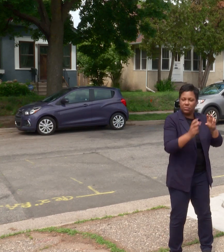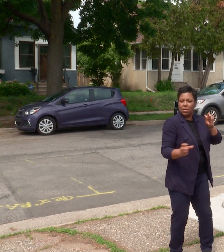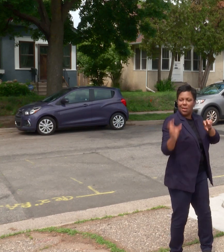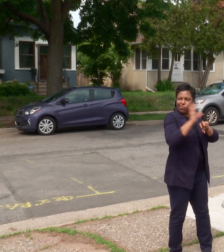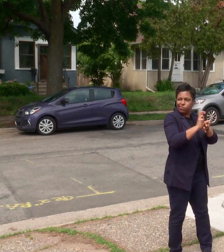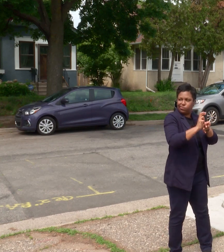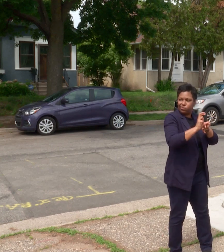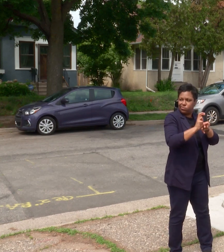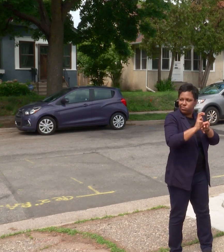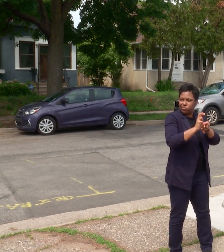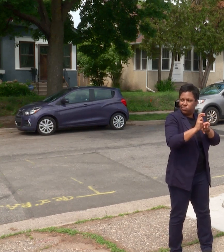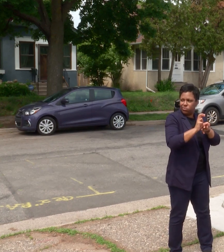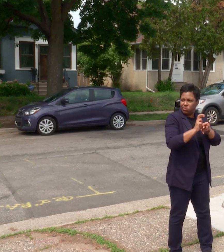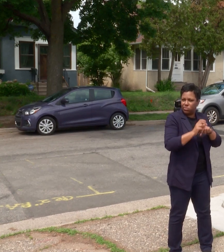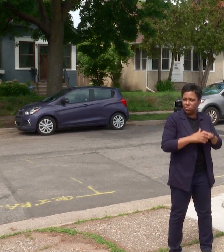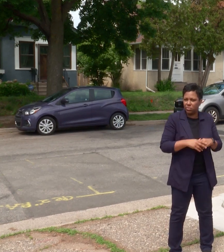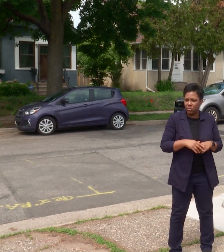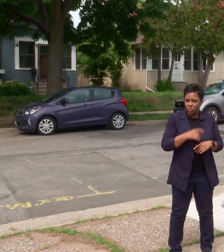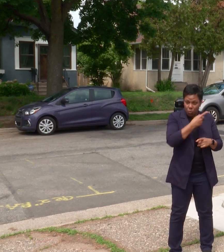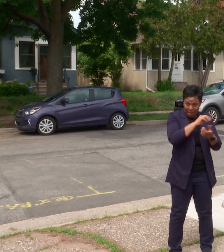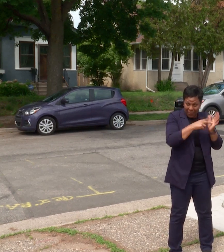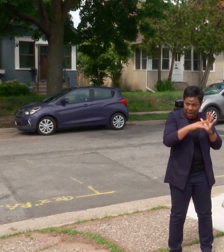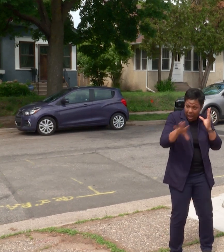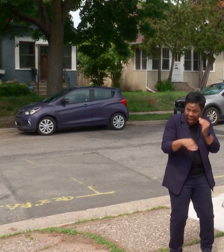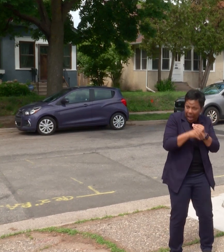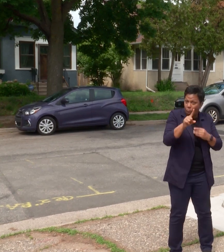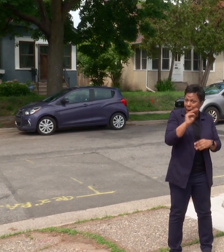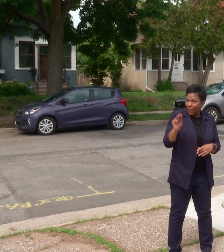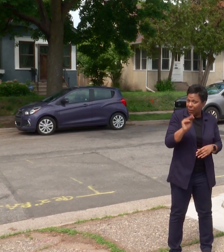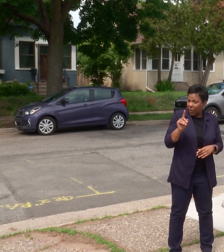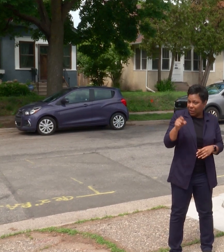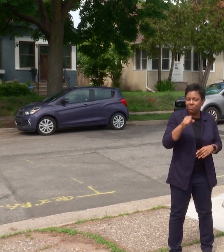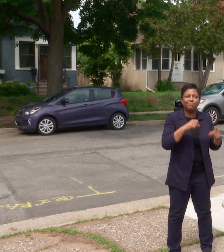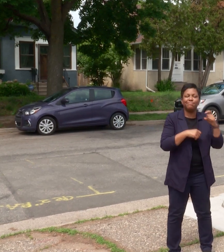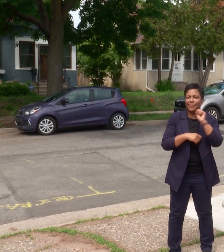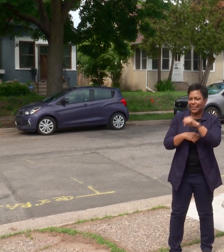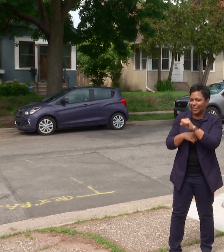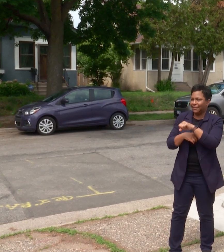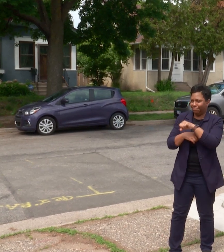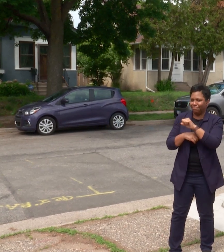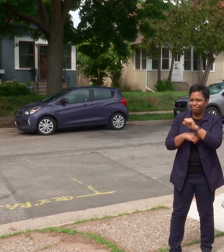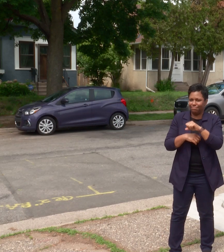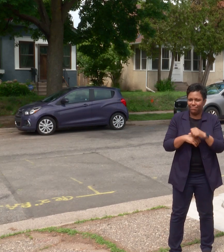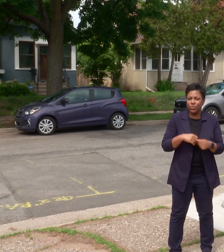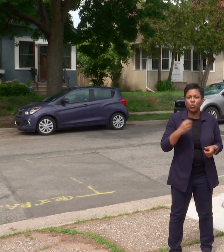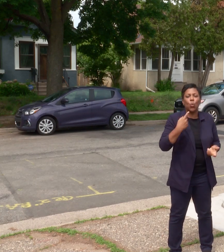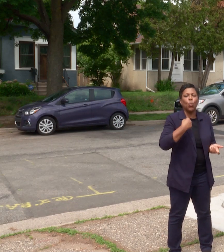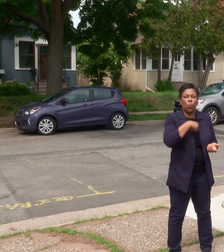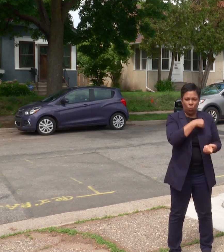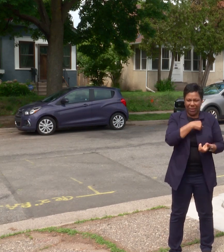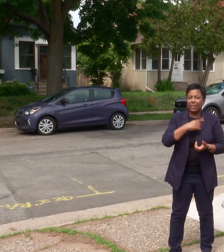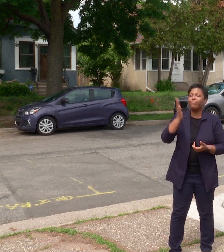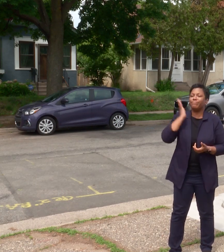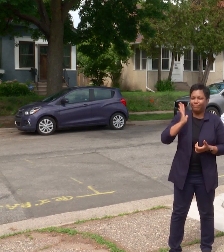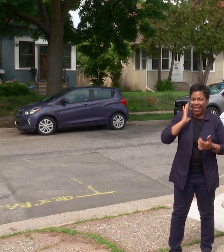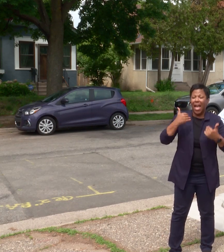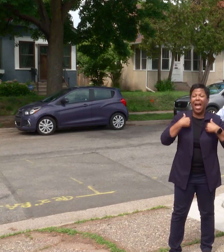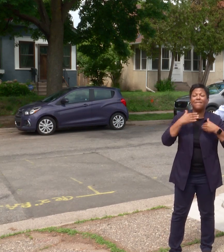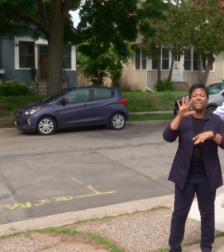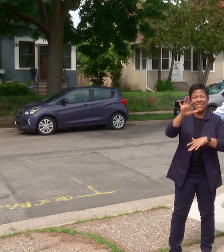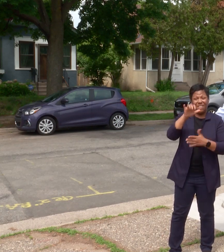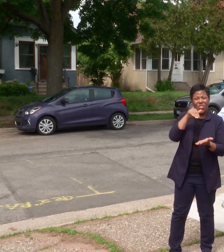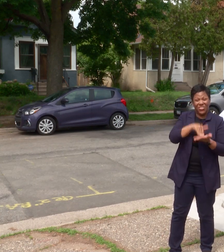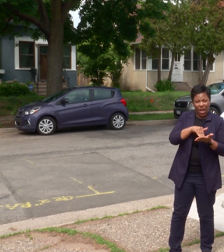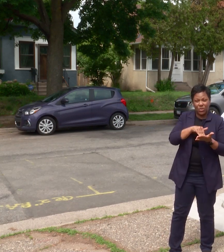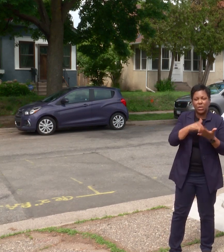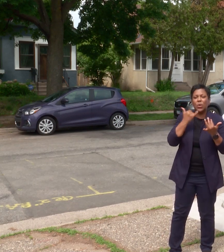backlog. You're adding $1 million to it, right? We're adding $1 million. They had taken 500,000. Net of 500,000. That's right. I just want to make